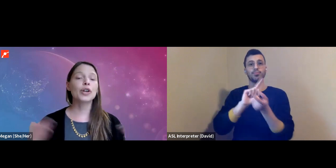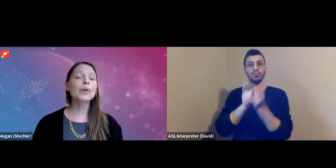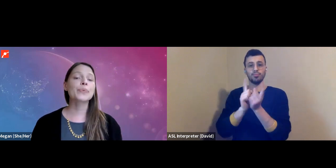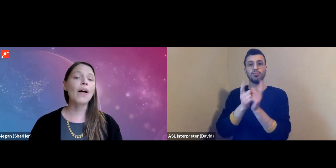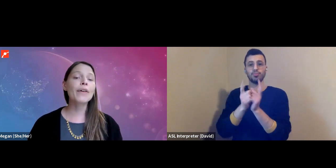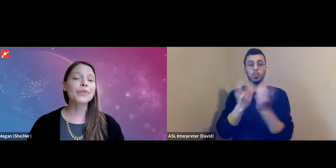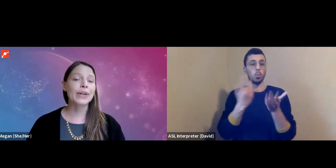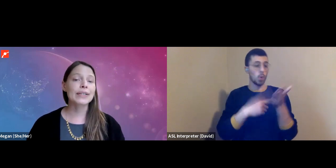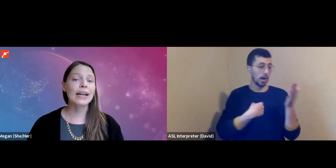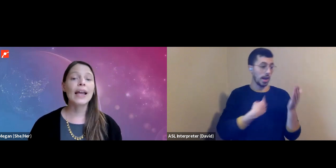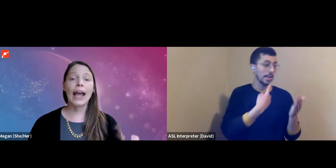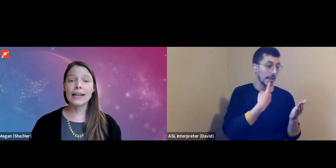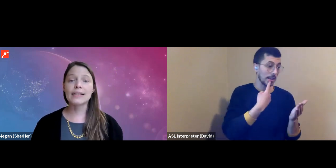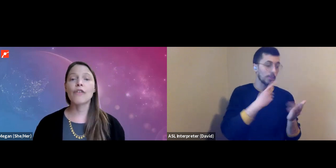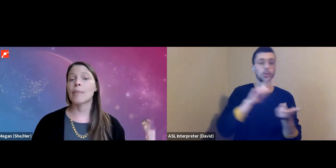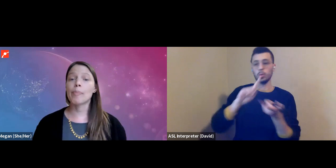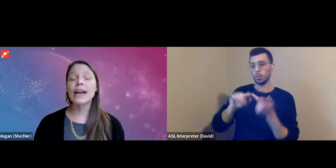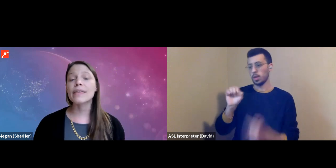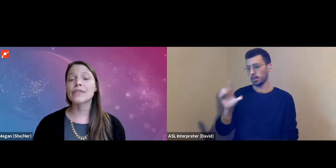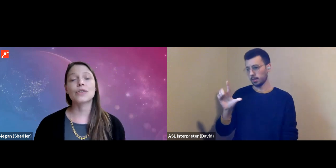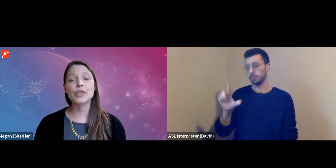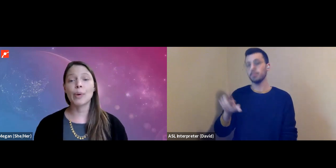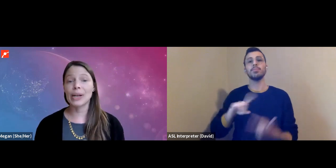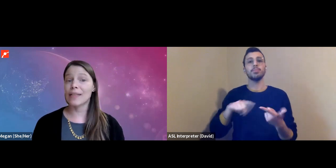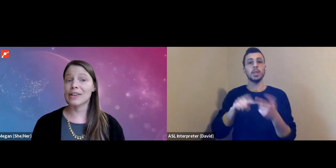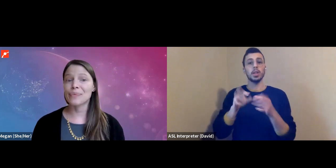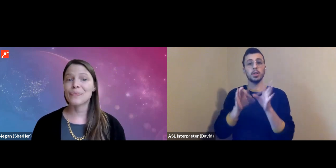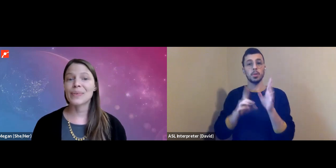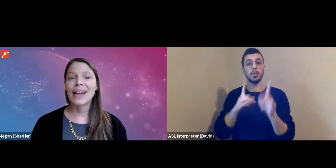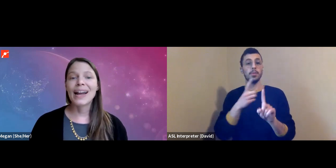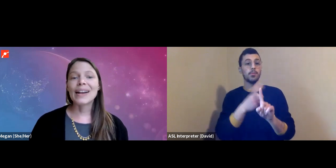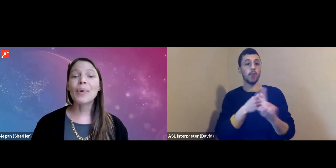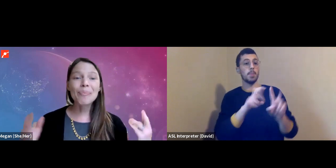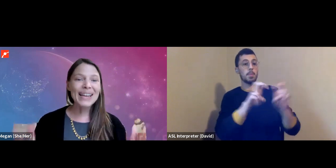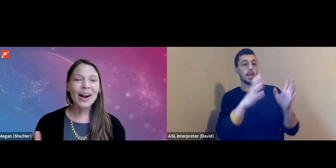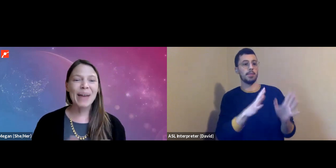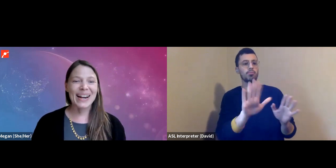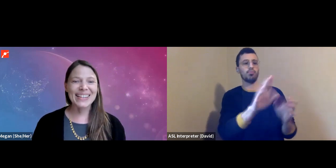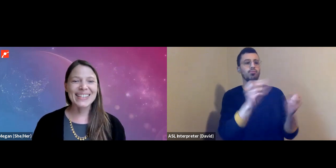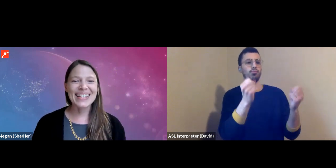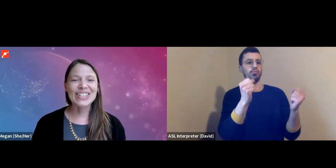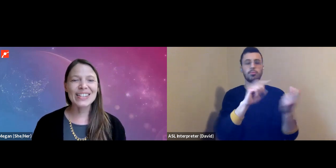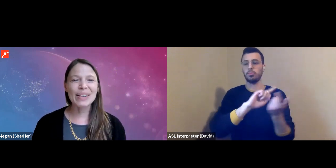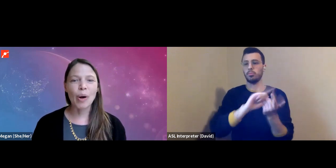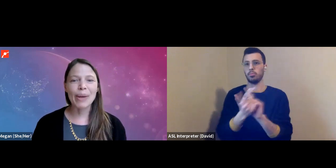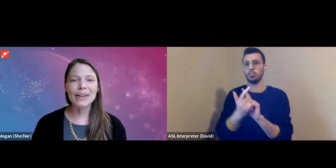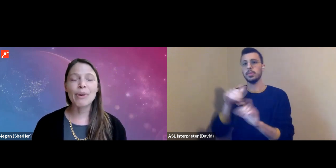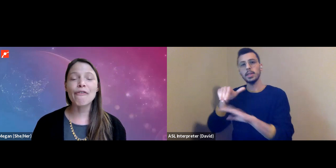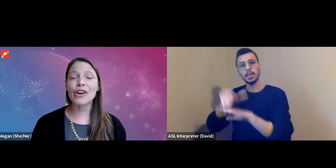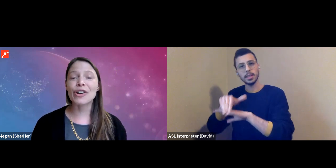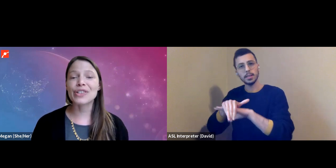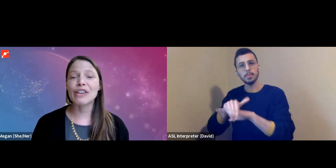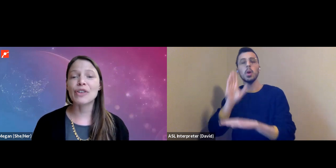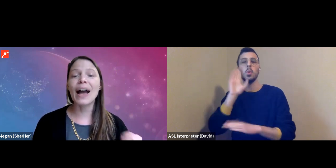the interpreters will also translate ASL from our panelists to spoken English. Now, we'll meet our panelists in just a moment,